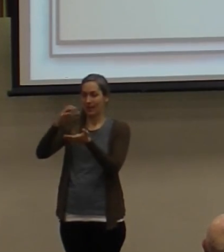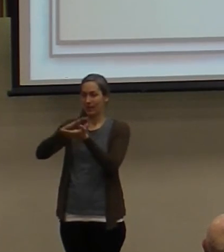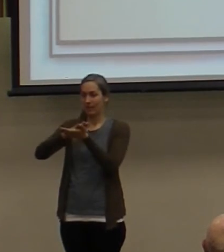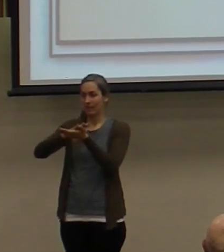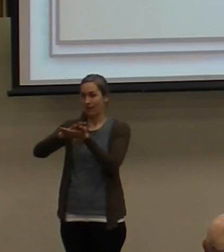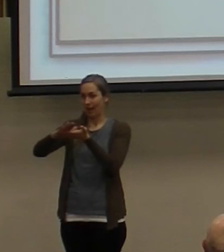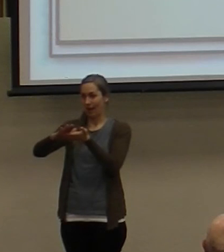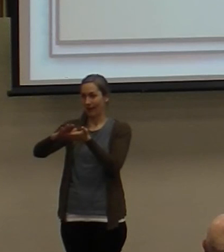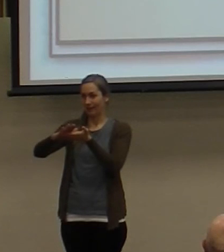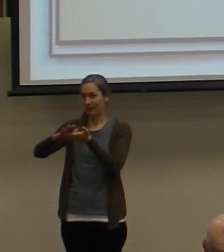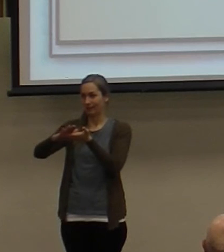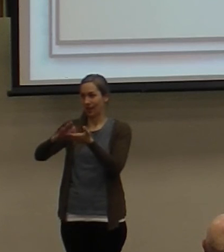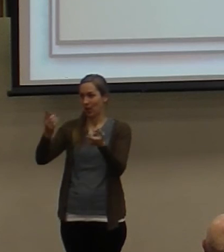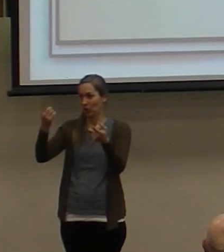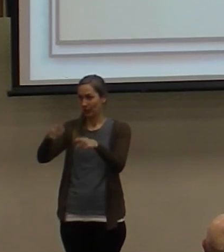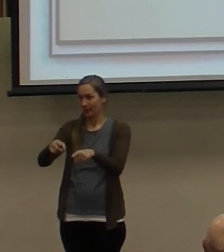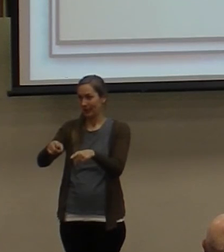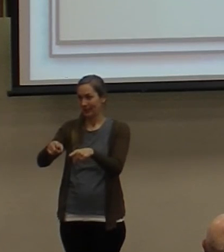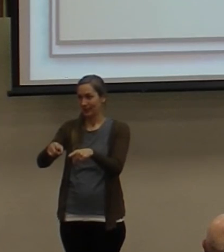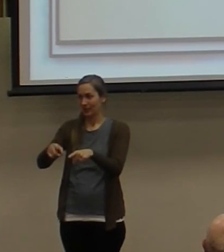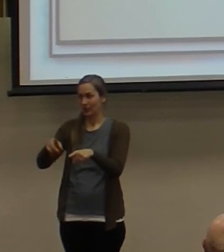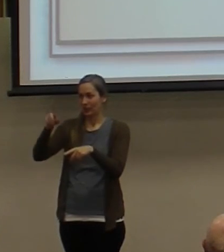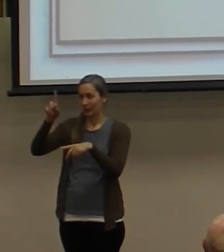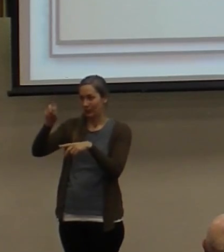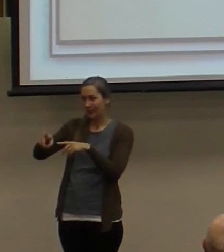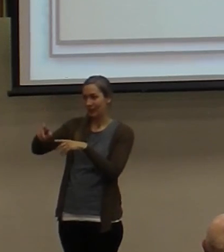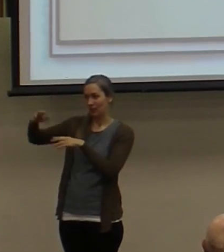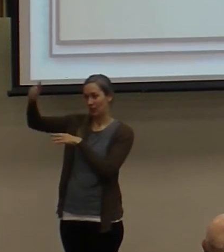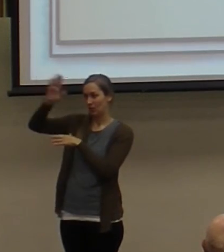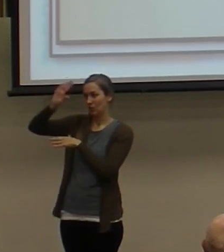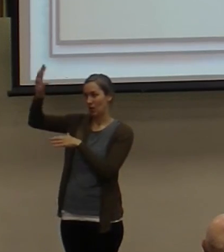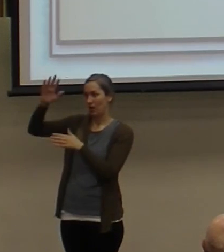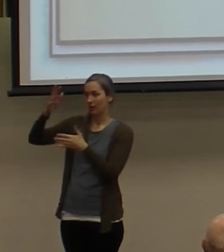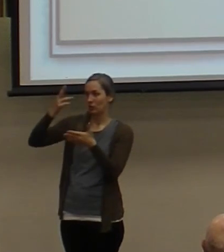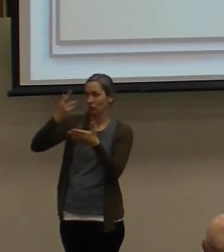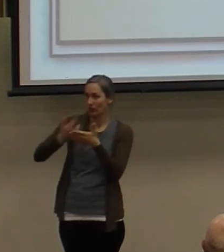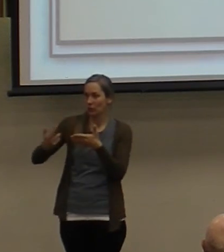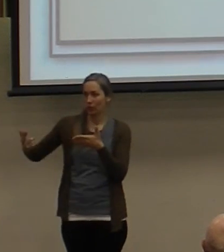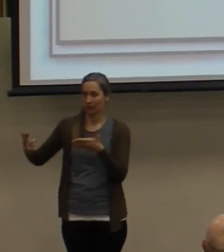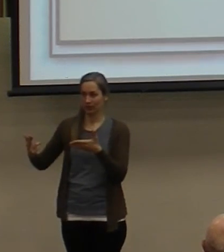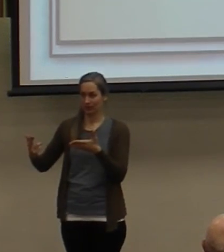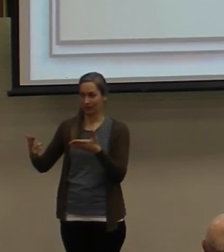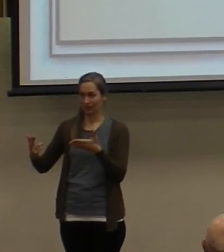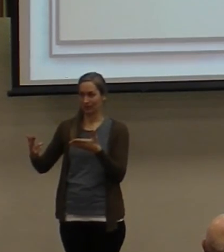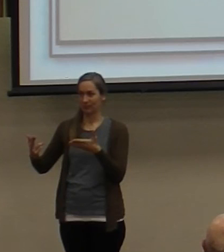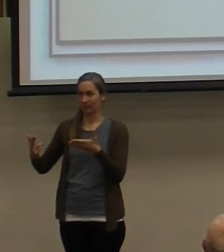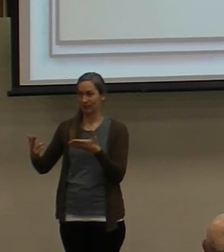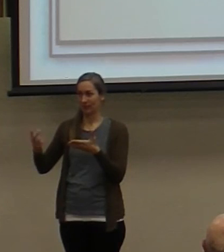those resources, you can have a great marriage.